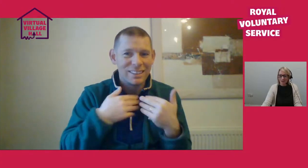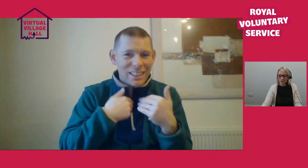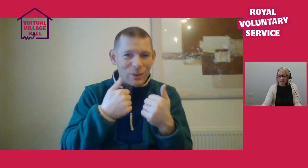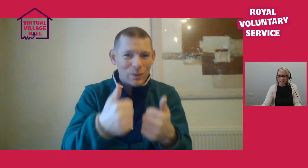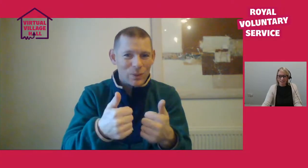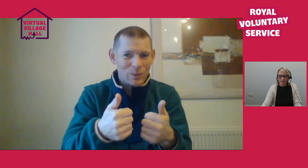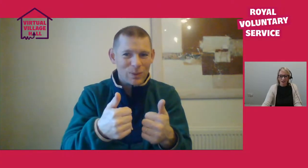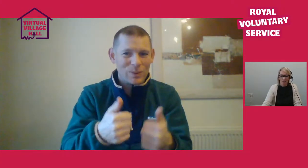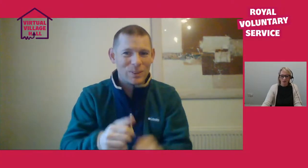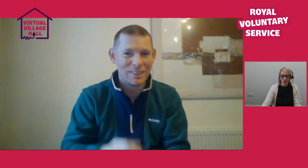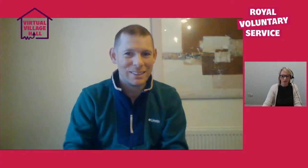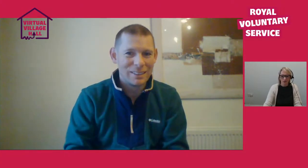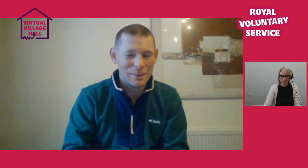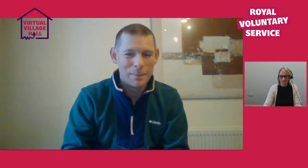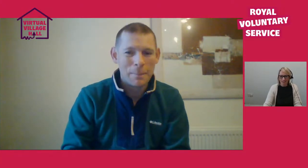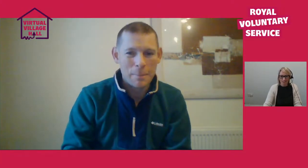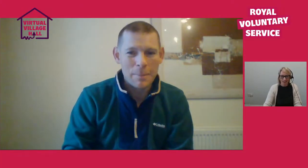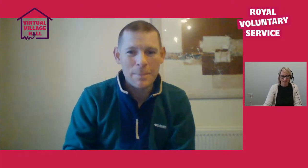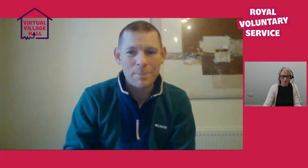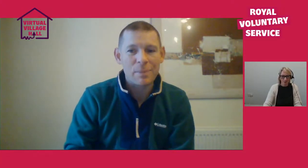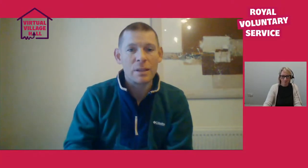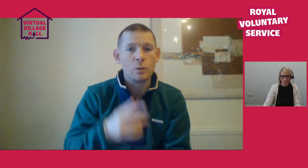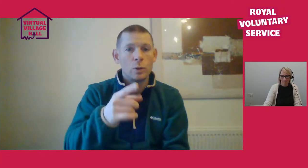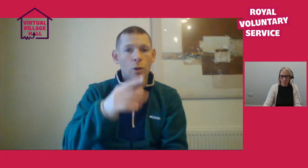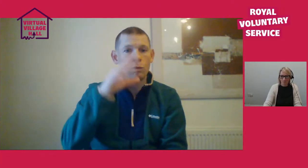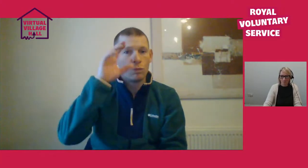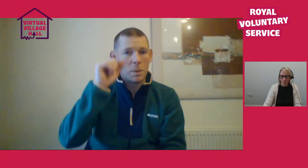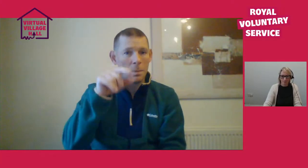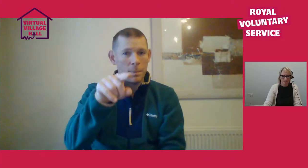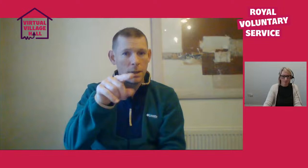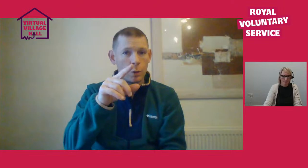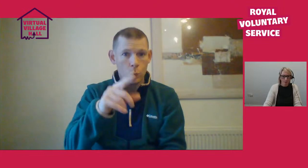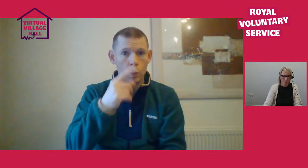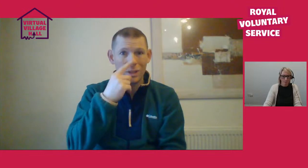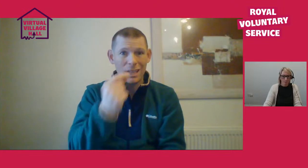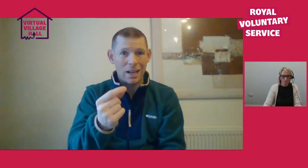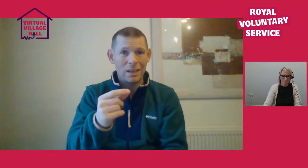Hi Irene, how are you? Good to have you.